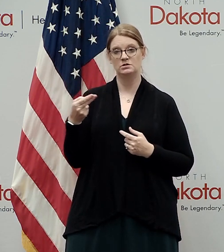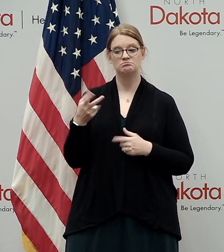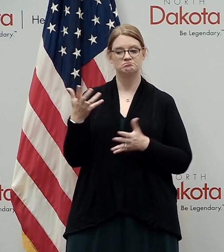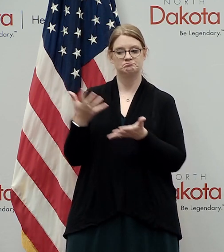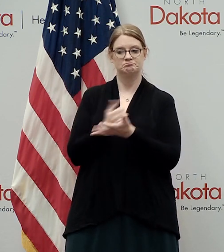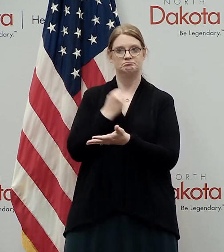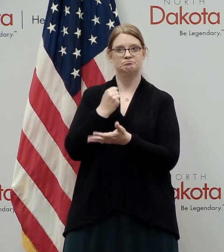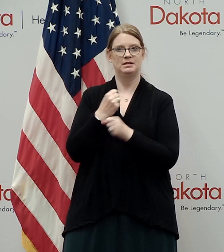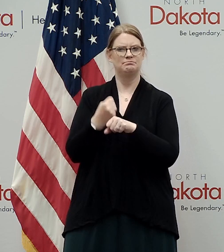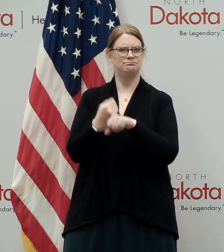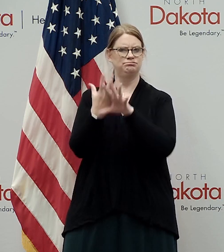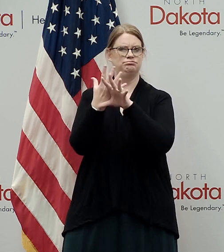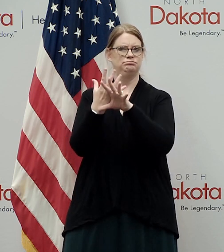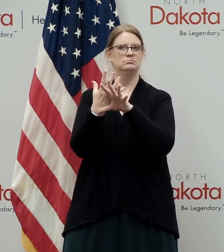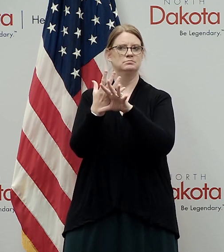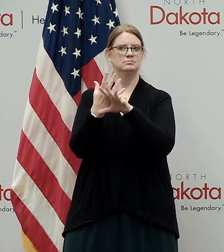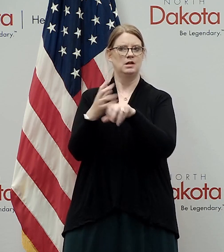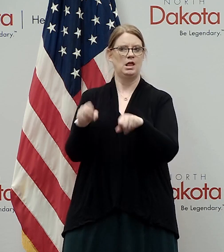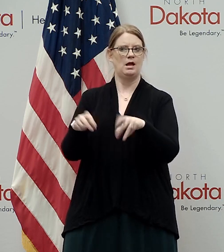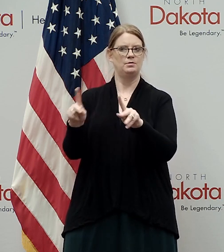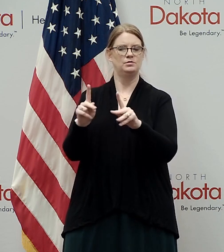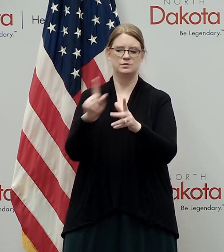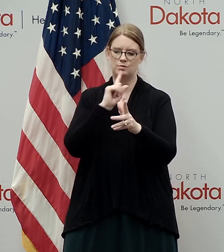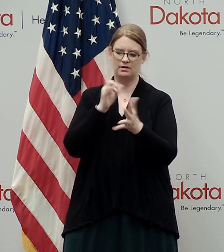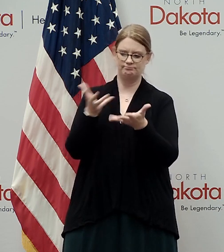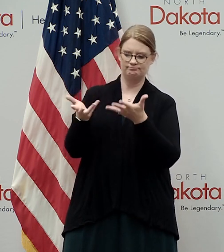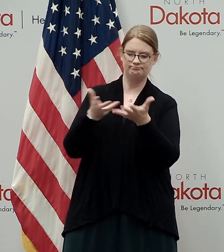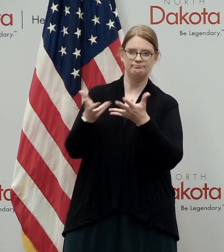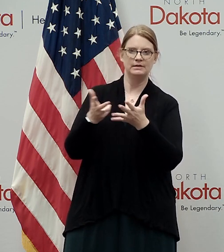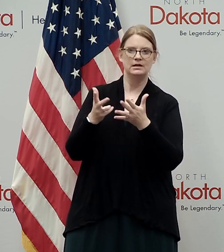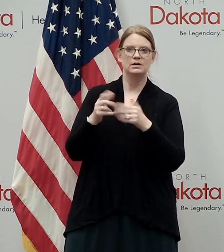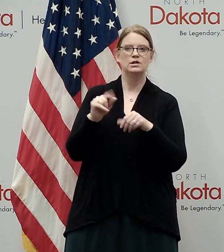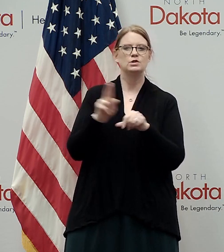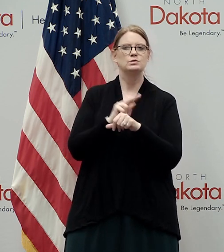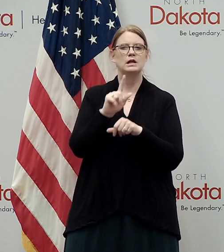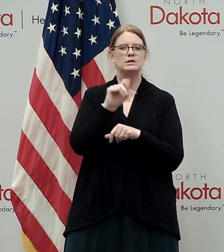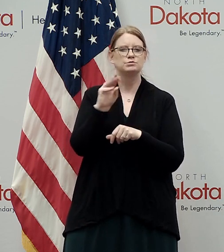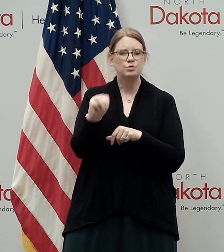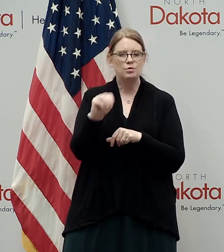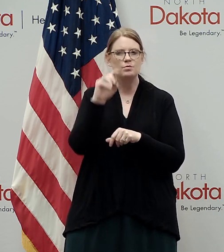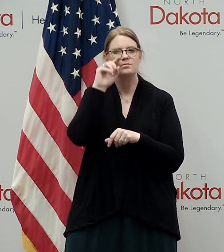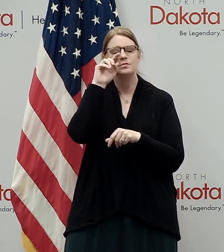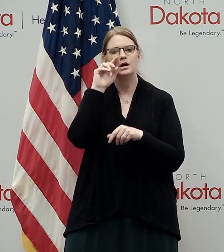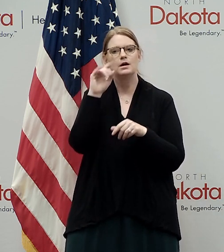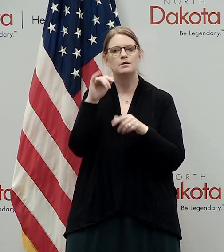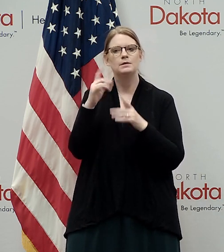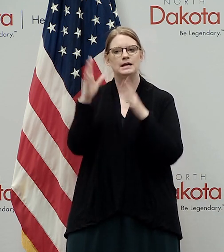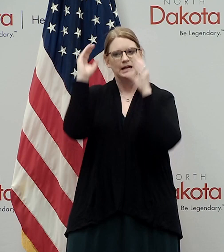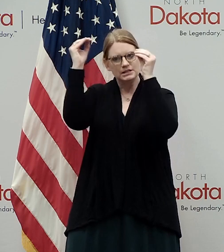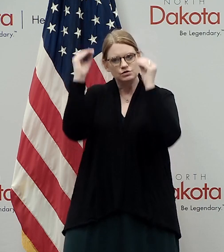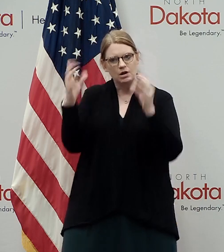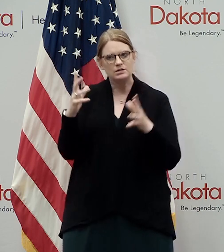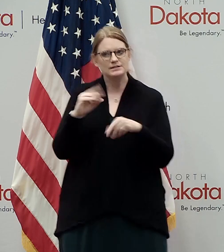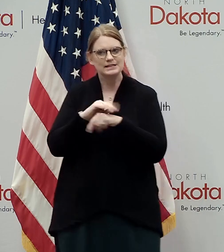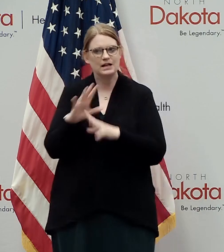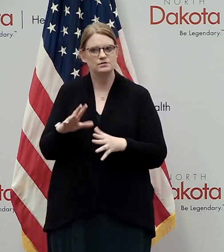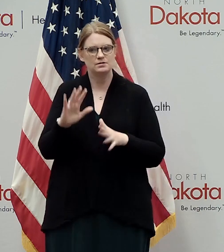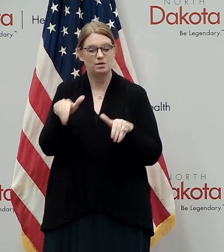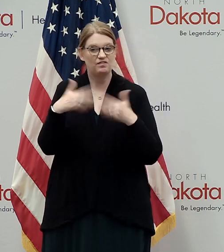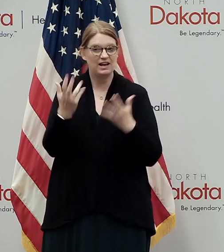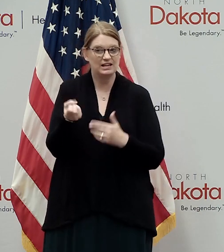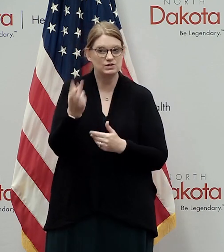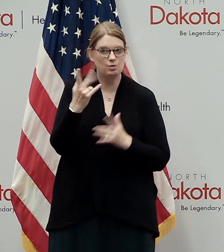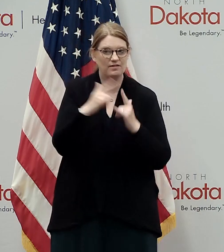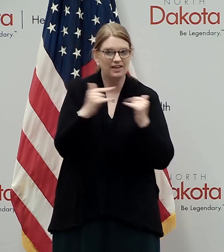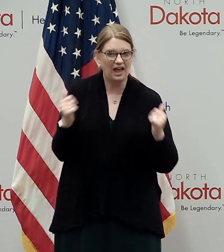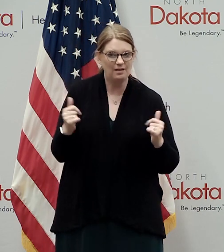advantage of virtual opportunities to engage with children using Zoom. Instructors and camp counselors are providing 12 camps across a